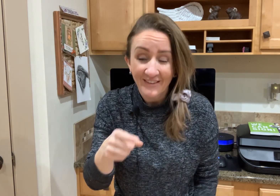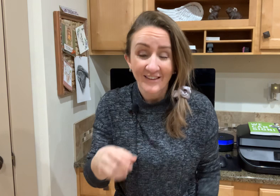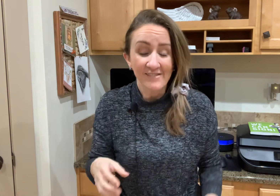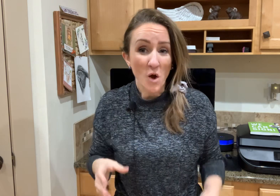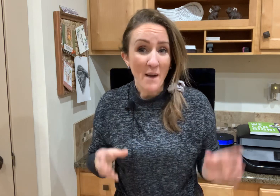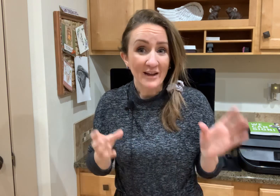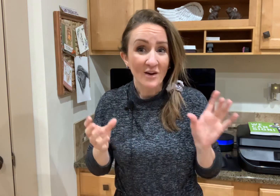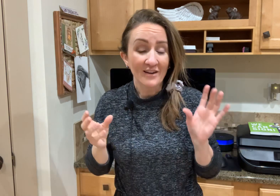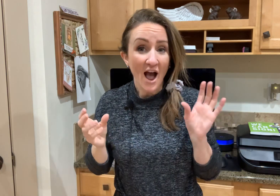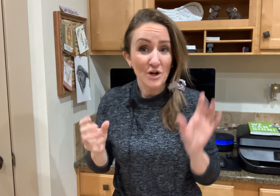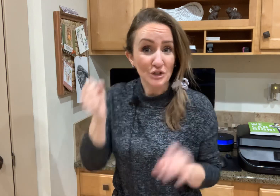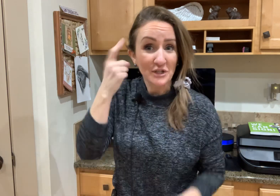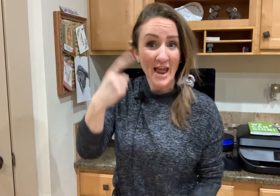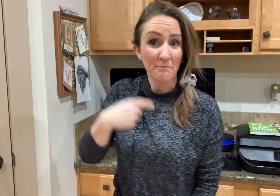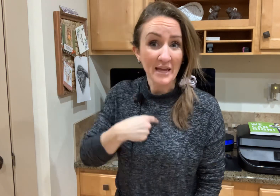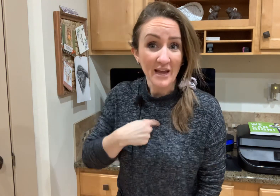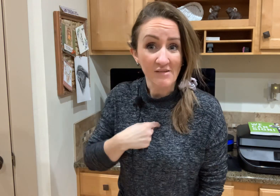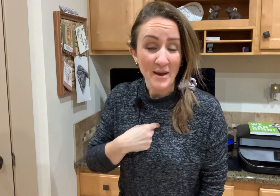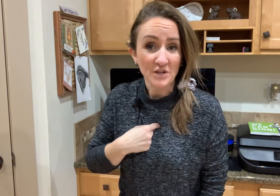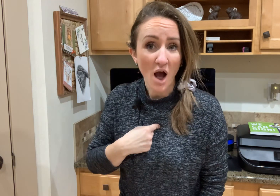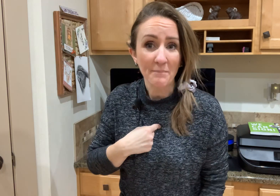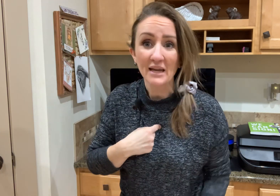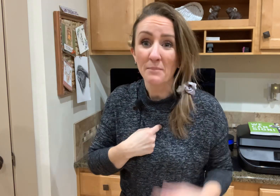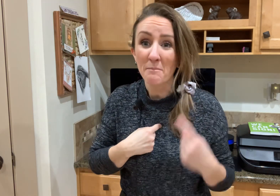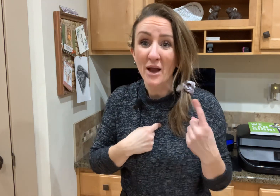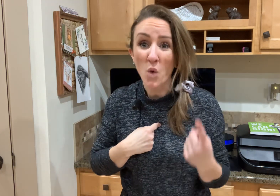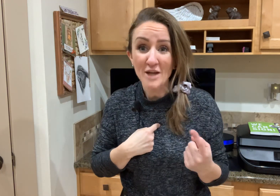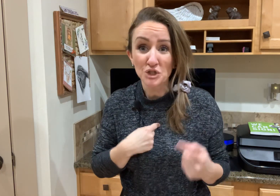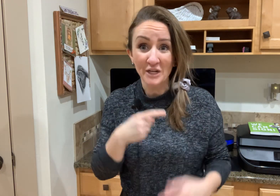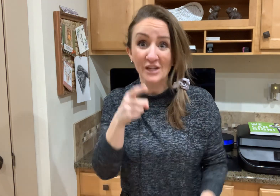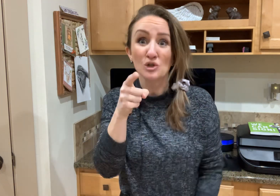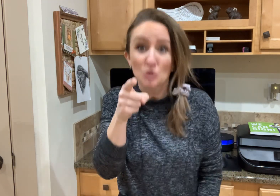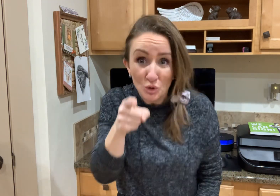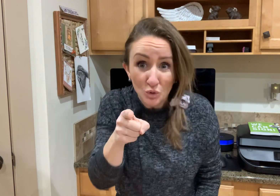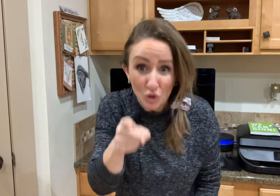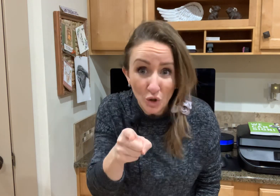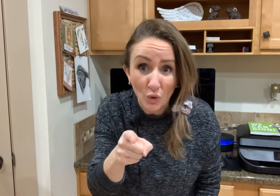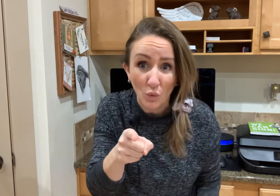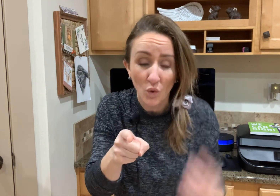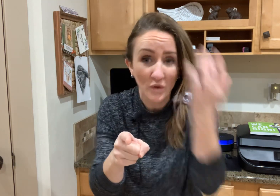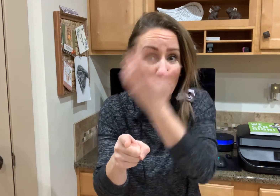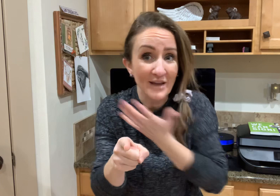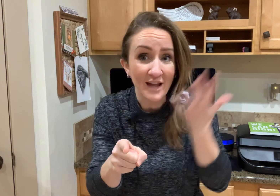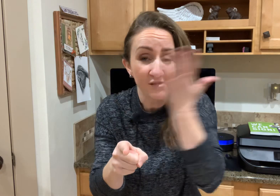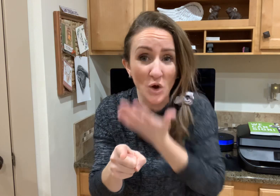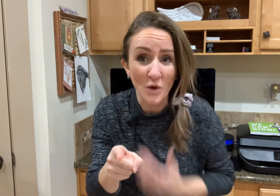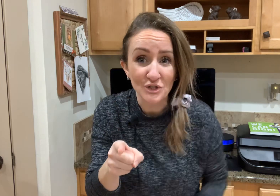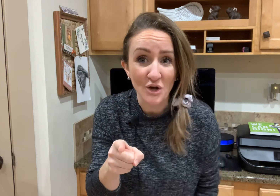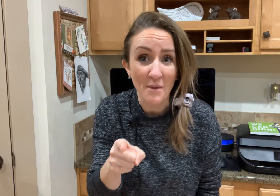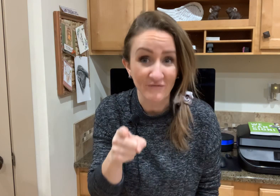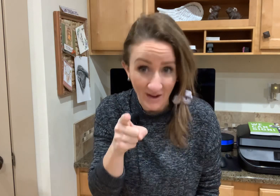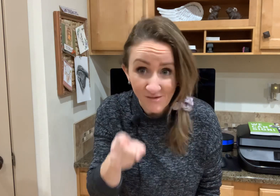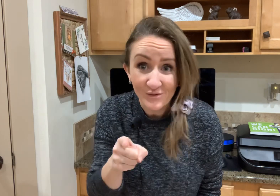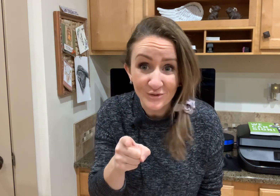So my understand me is my topic, but my question is, do you, with my yes-no question on my face, do